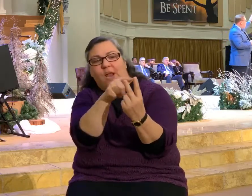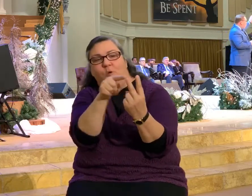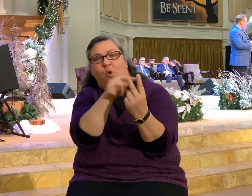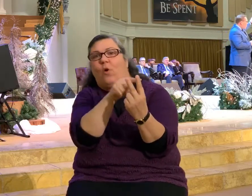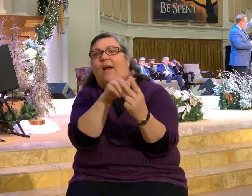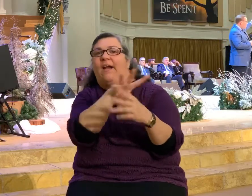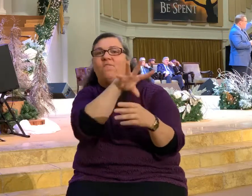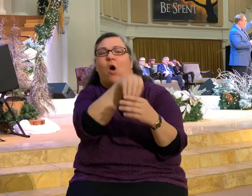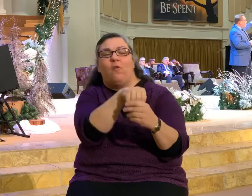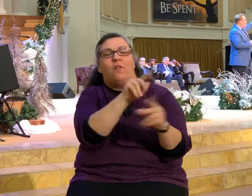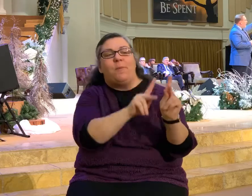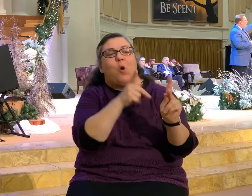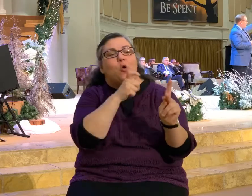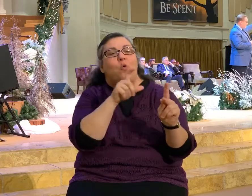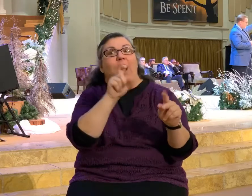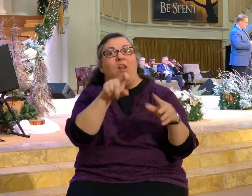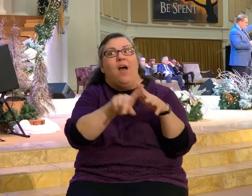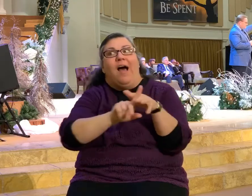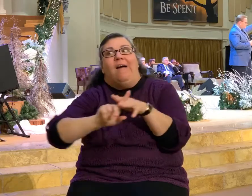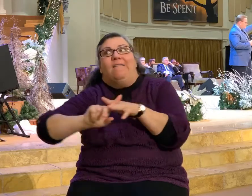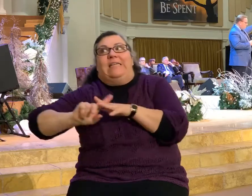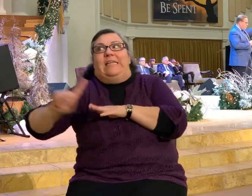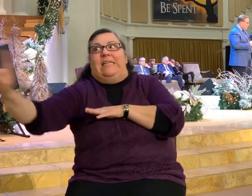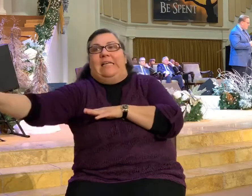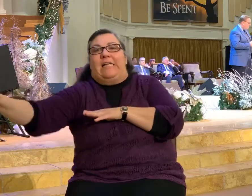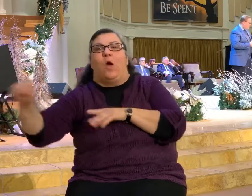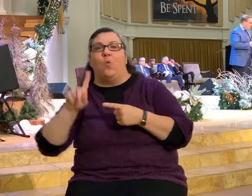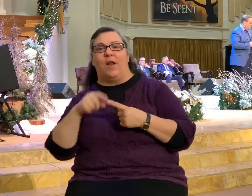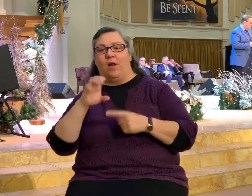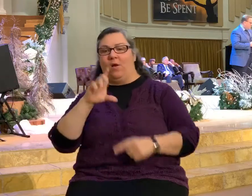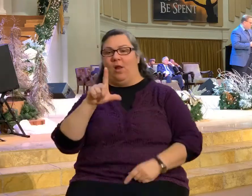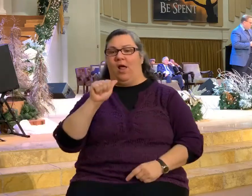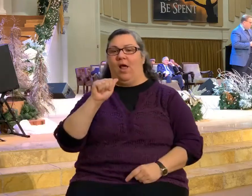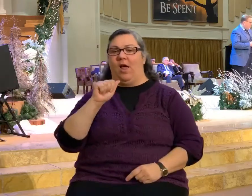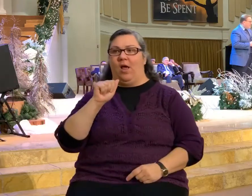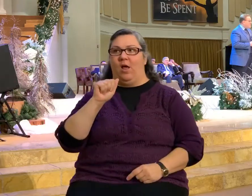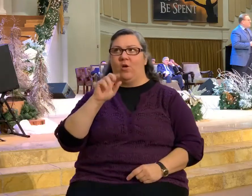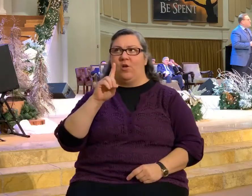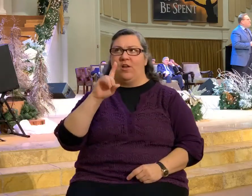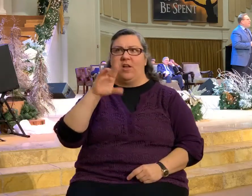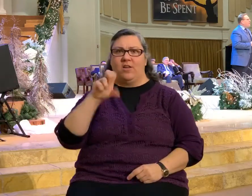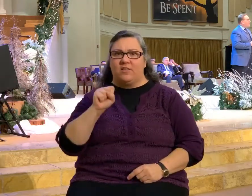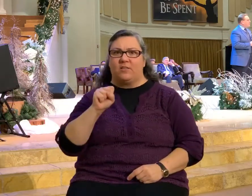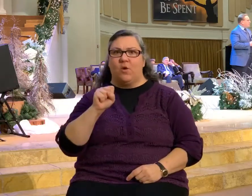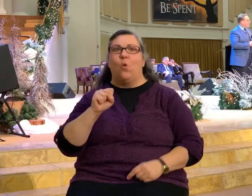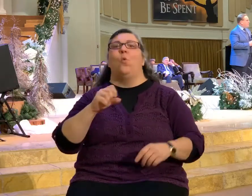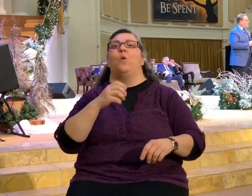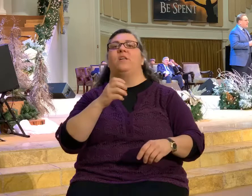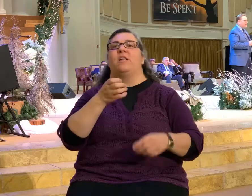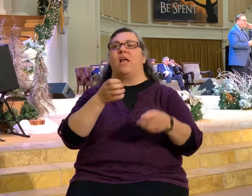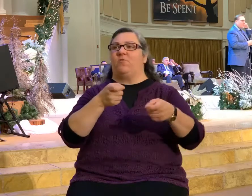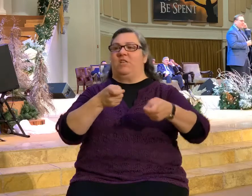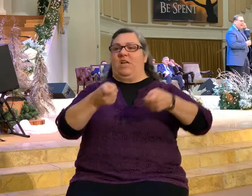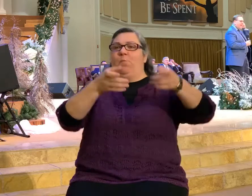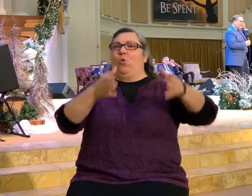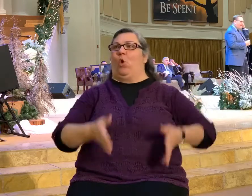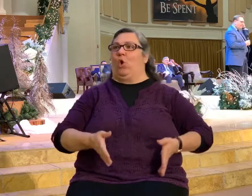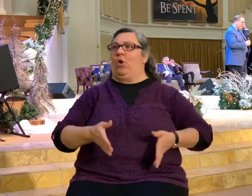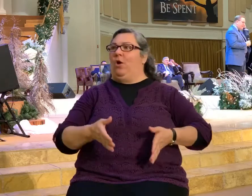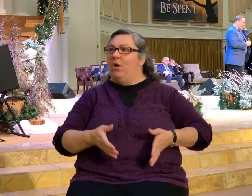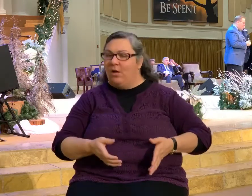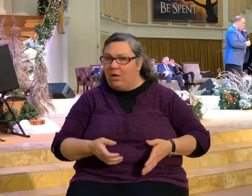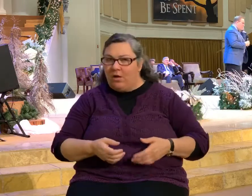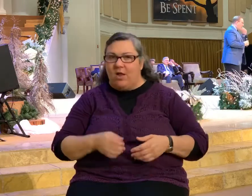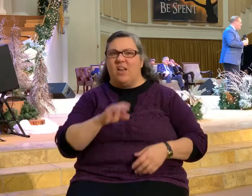flee Rome when Claudius was the emperor. Claudius had expelled all the Jews in the year 49